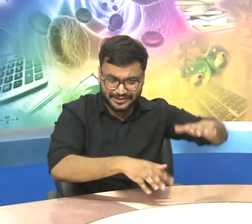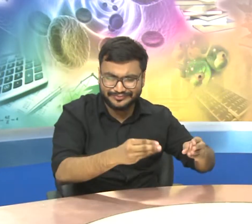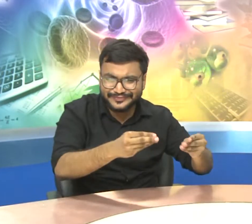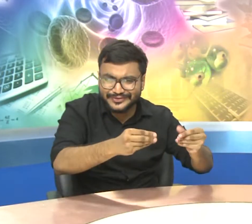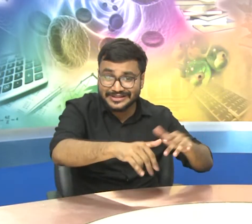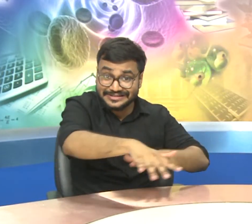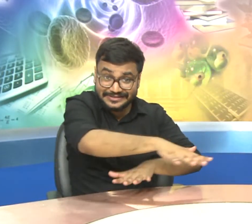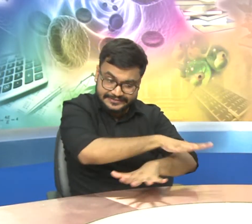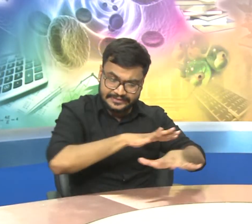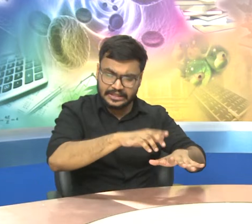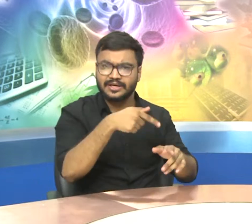the pond.